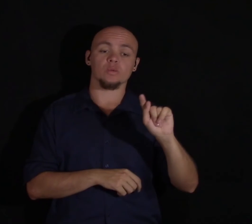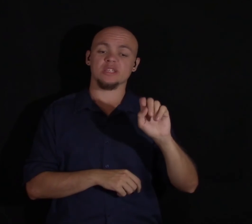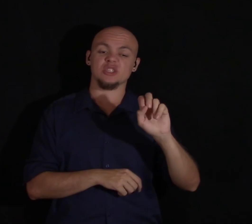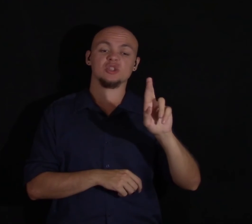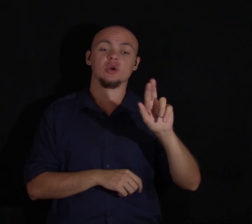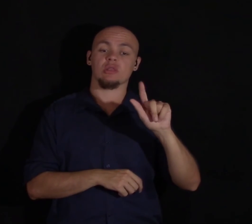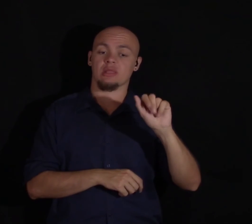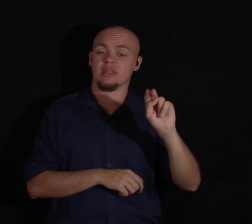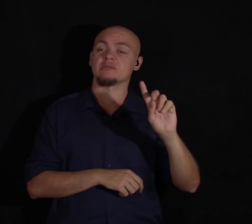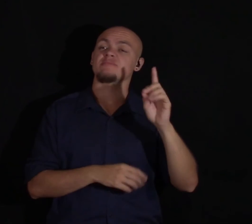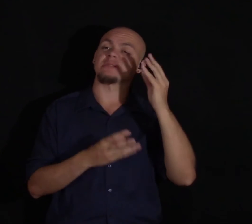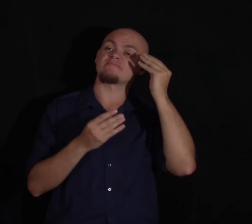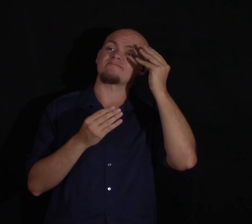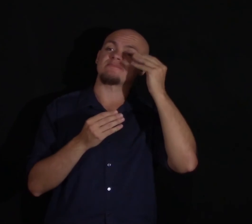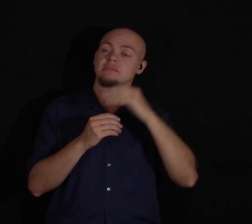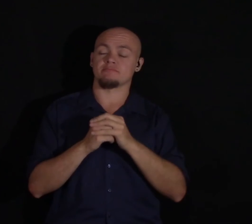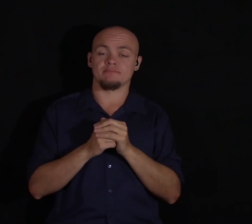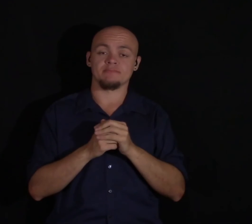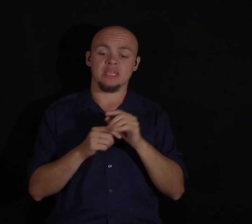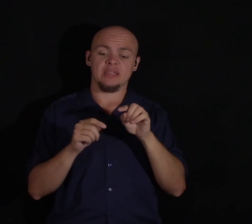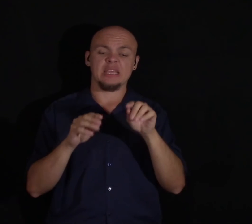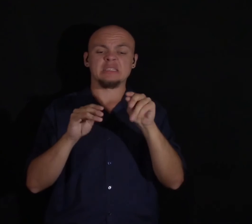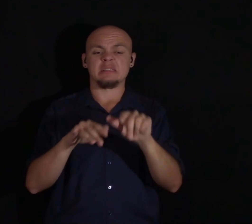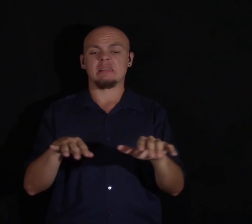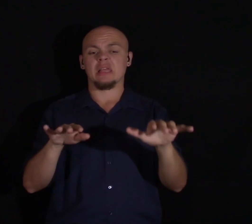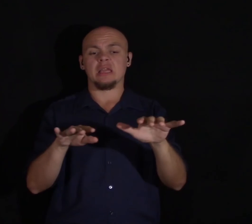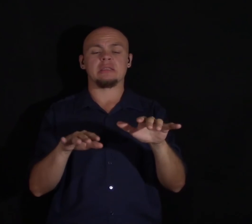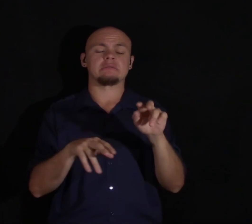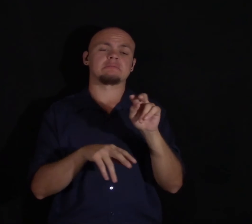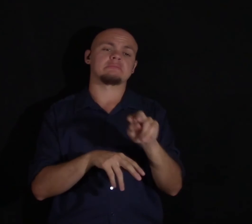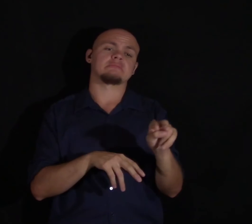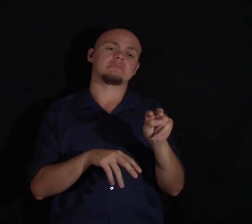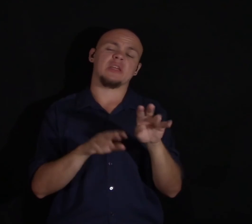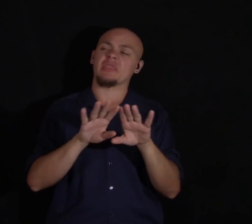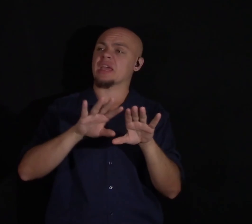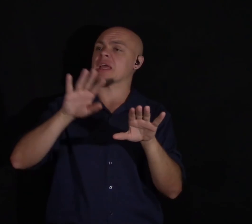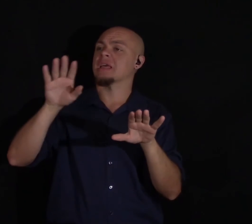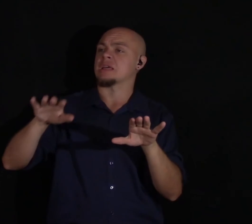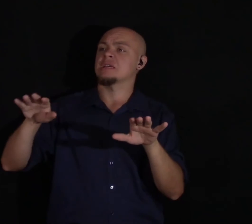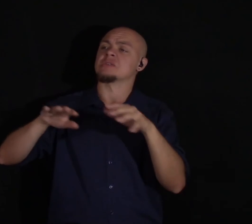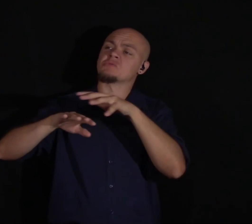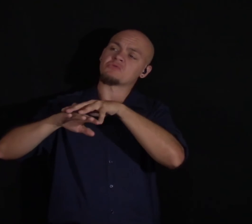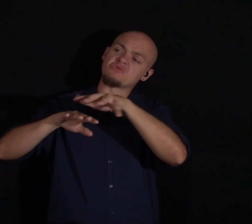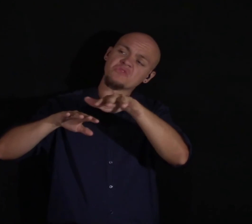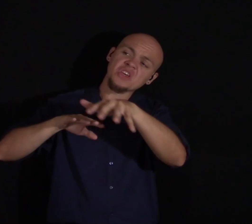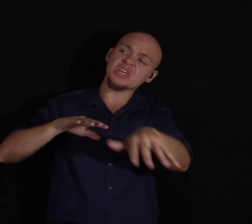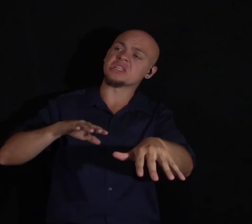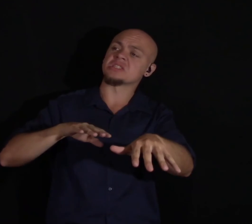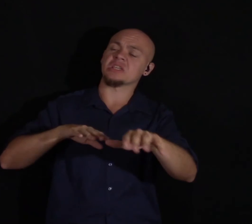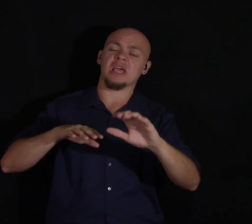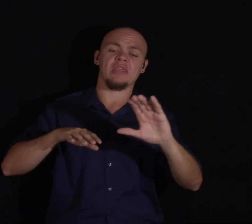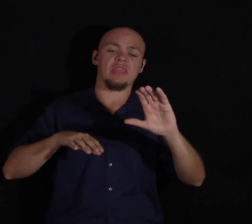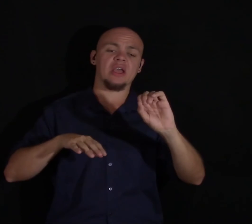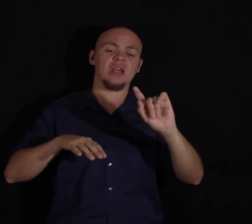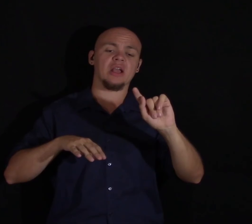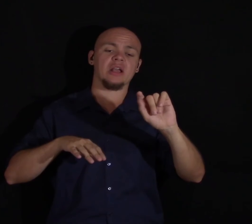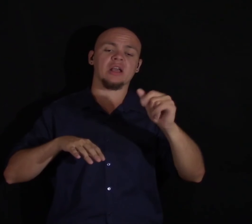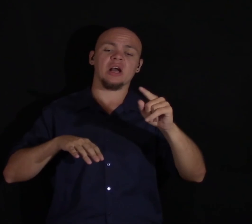this desolate and appalling landscape. Its hills are covered with vines, and its cottages are scattered thickly in the plains.